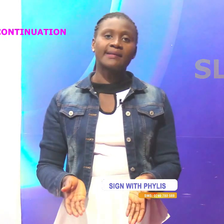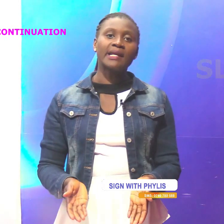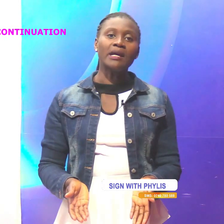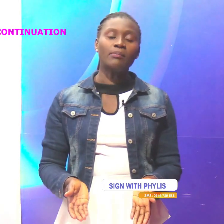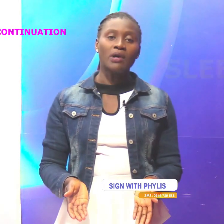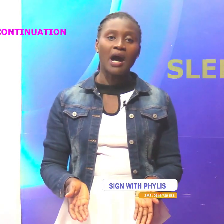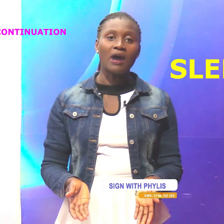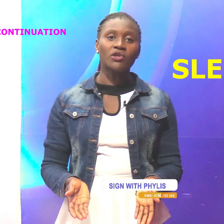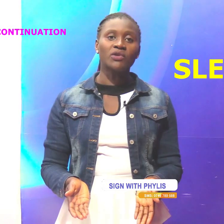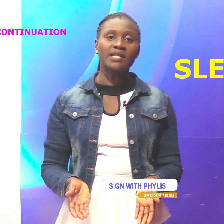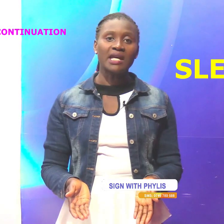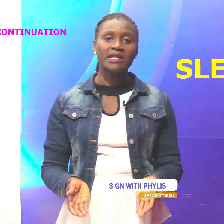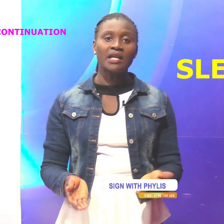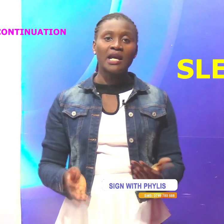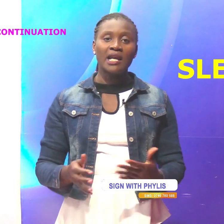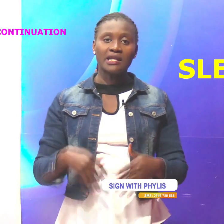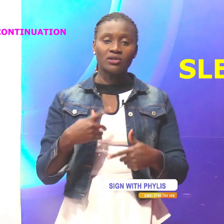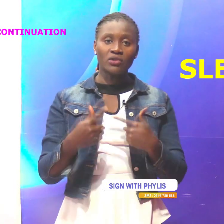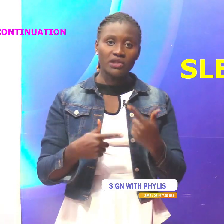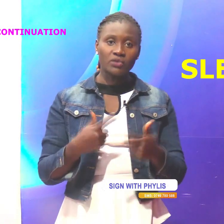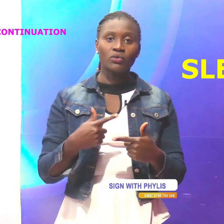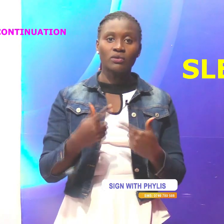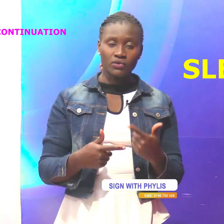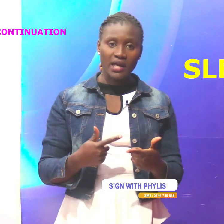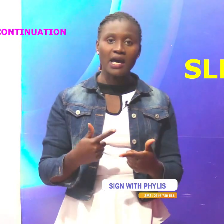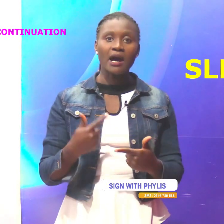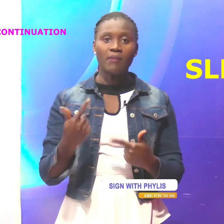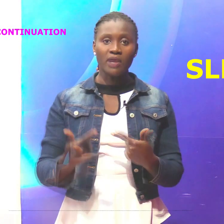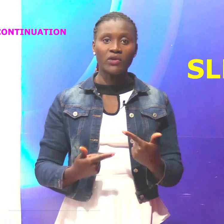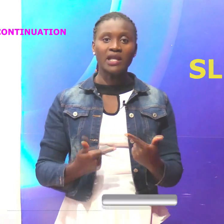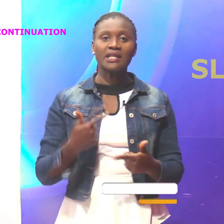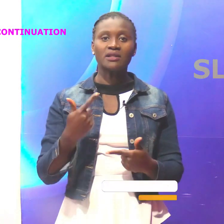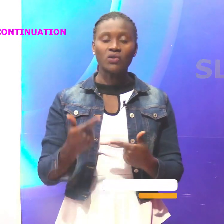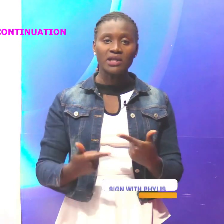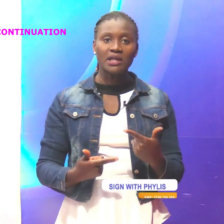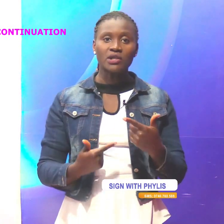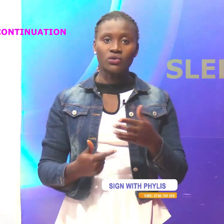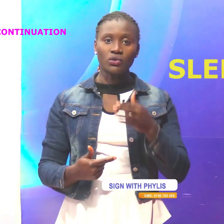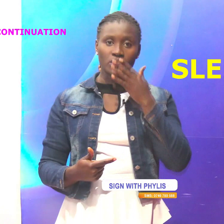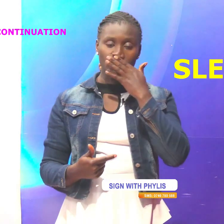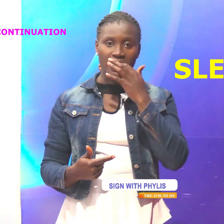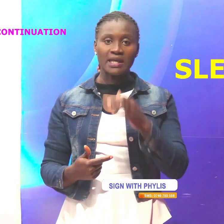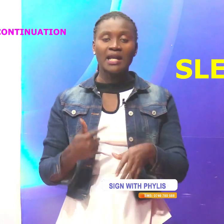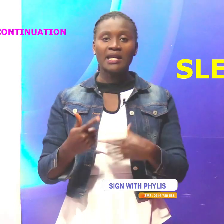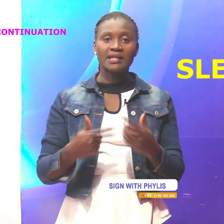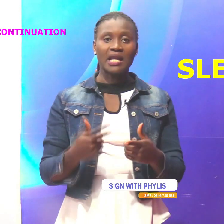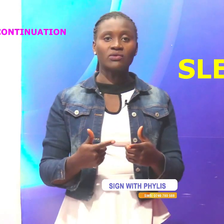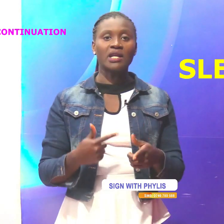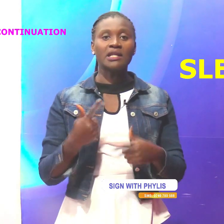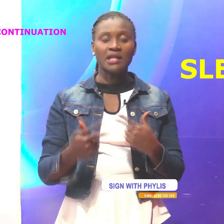Sleep. How do we sign it? Let us do it together. My viewer, let us do it together. Let us learn together and then